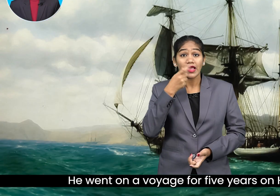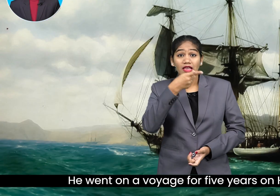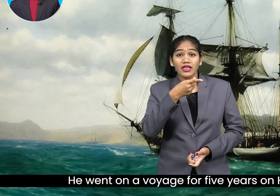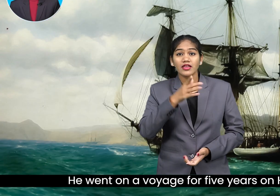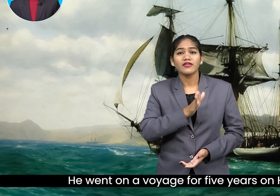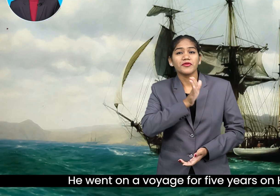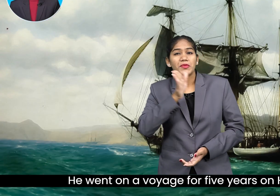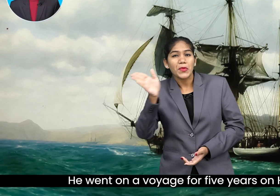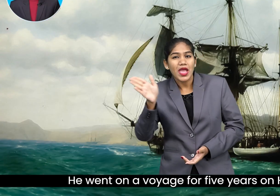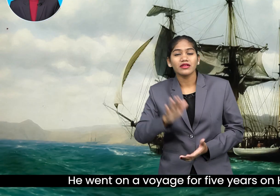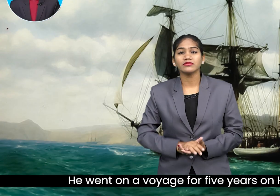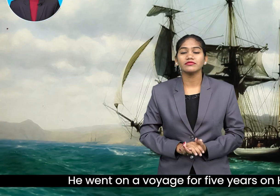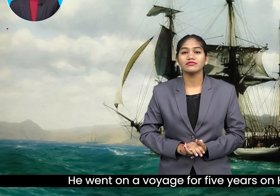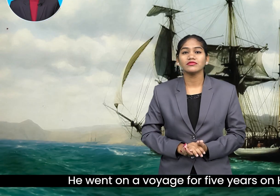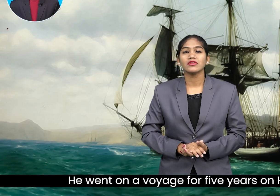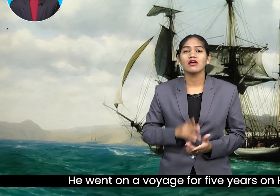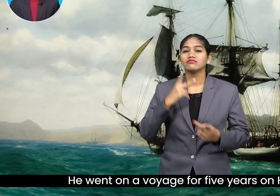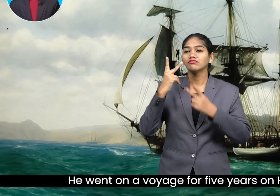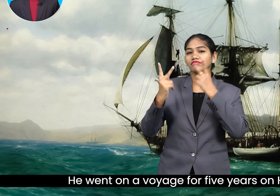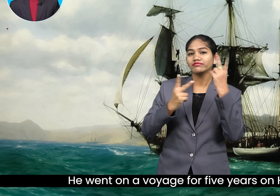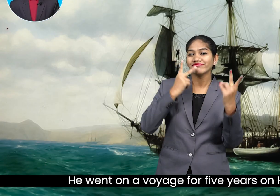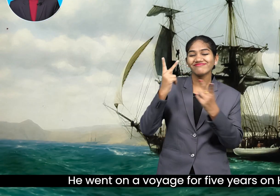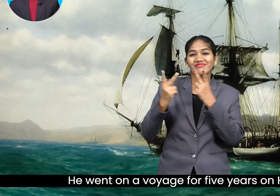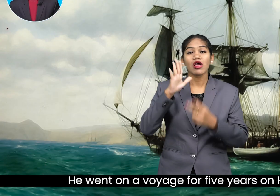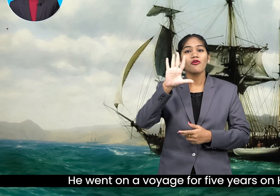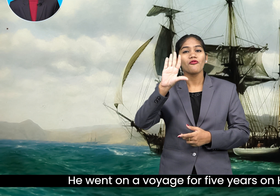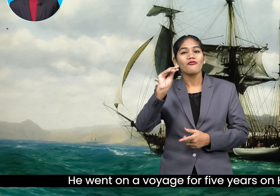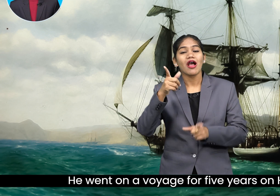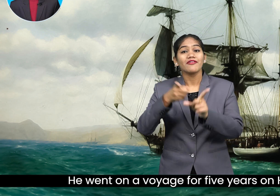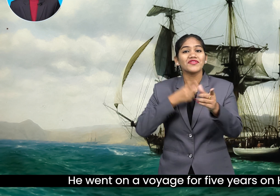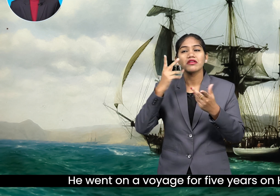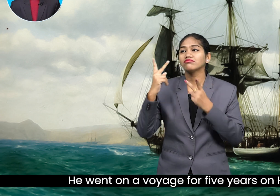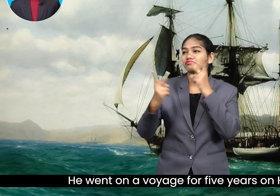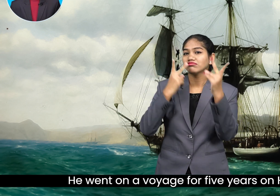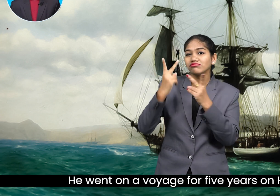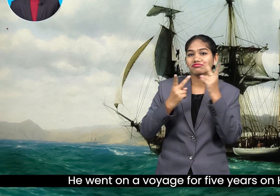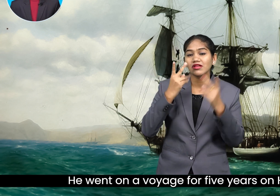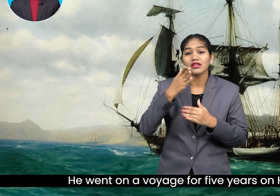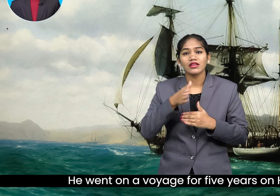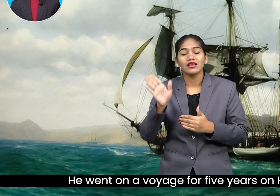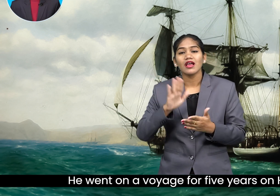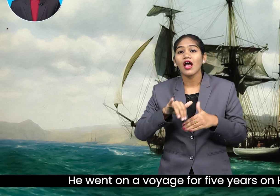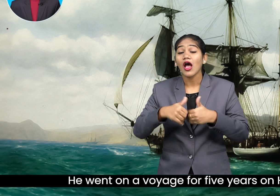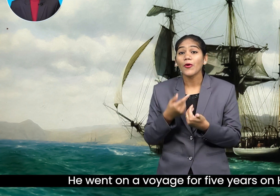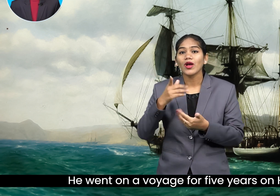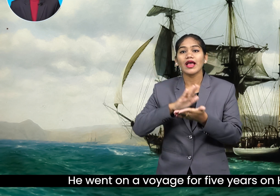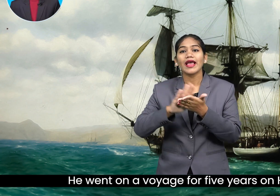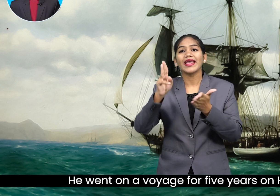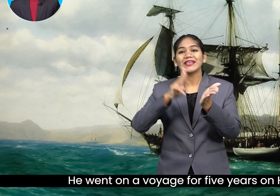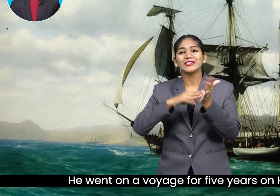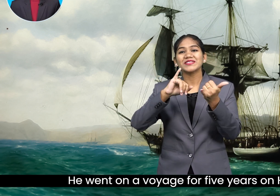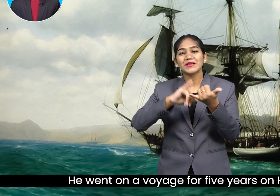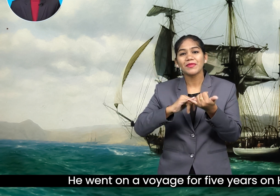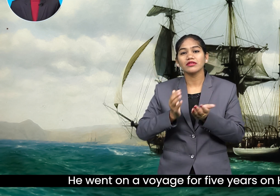He went on a voyage for 5 years on HMS Beagle